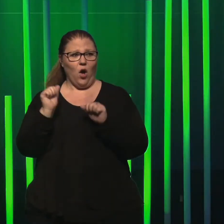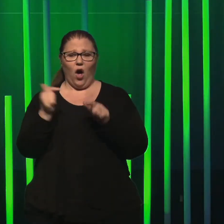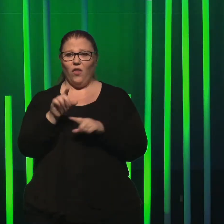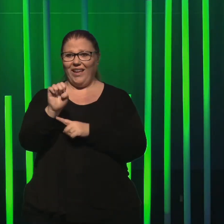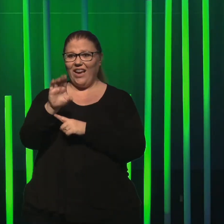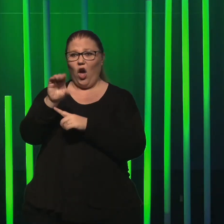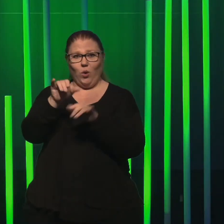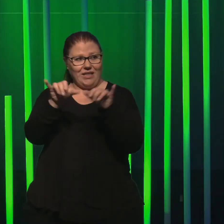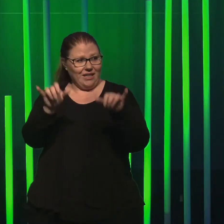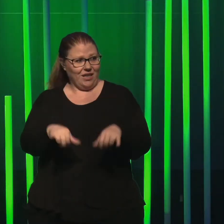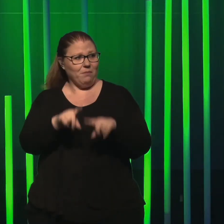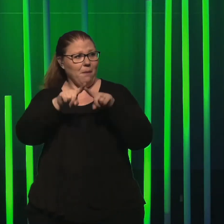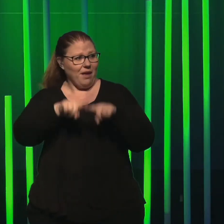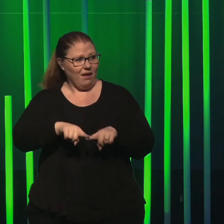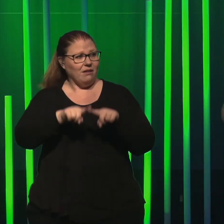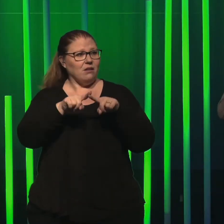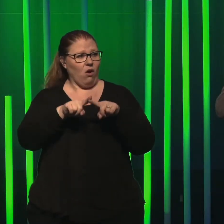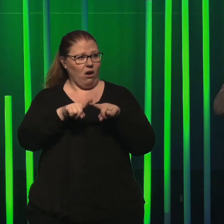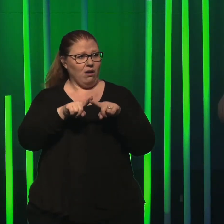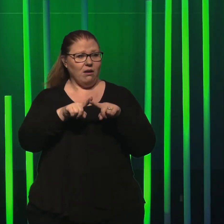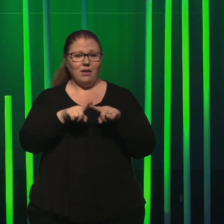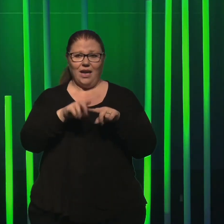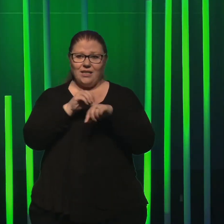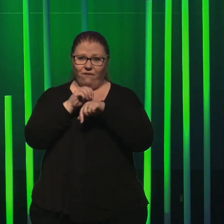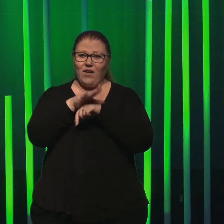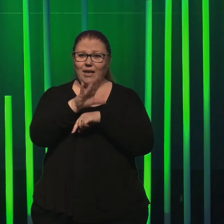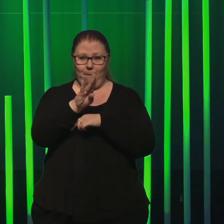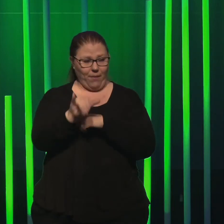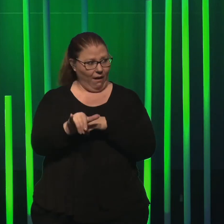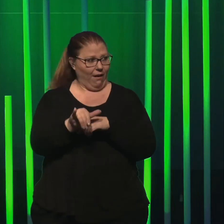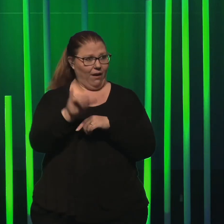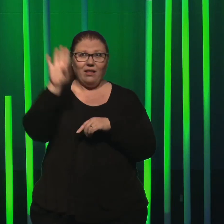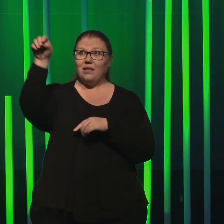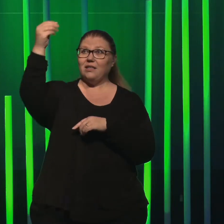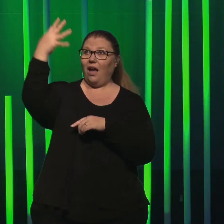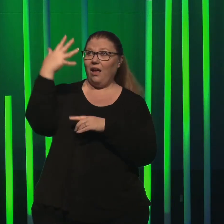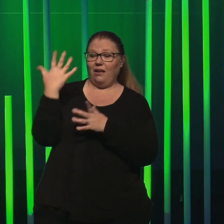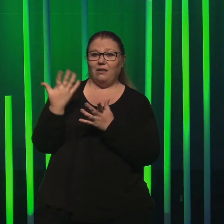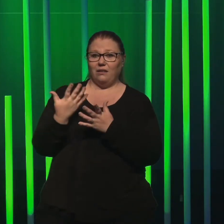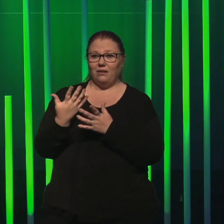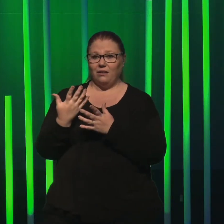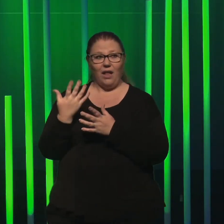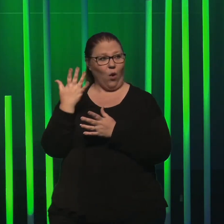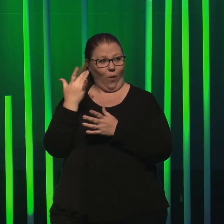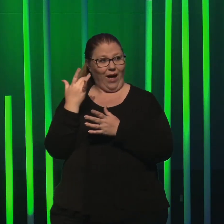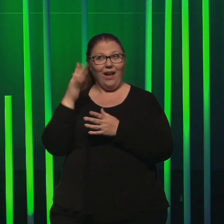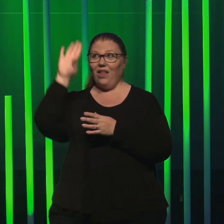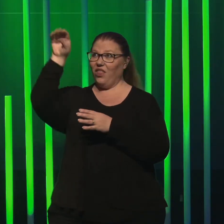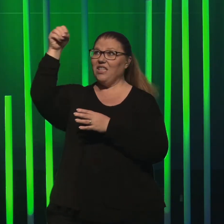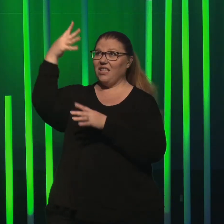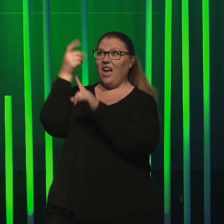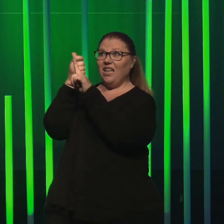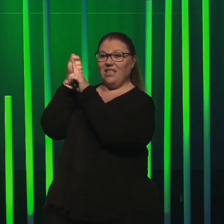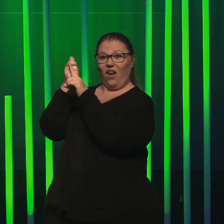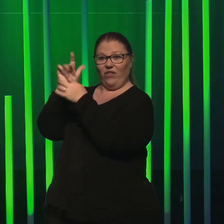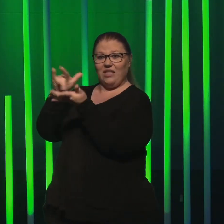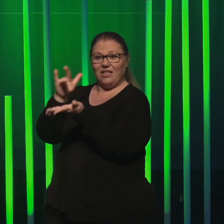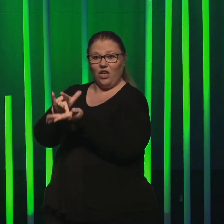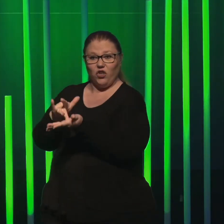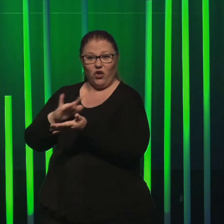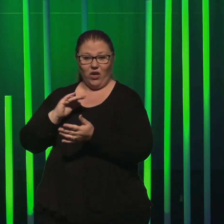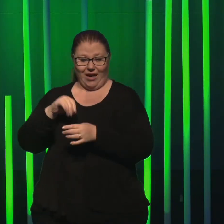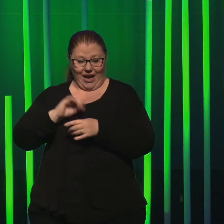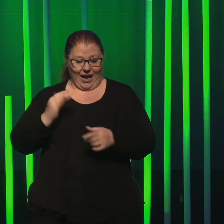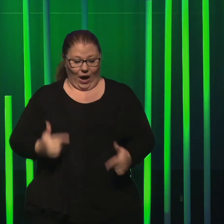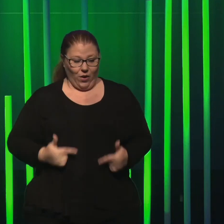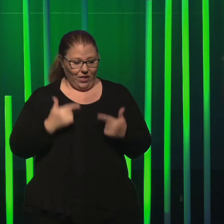is dependent upon and is affected by the sun because it's the center. So in our lives, if money